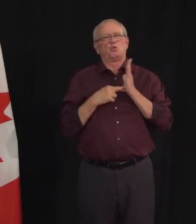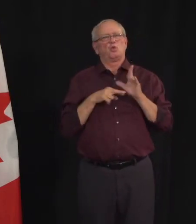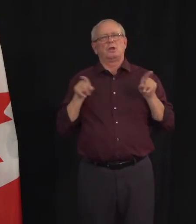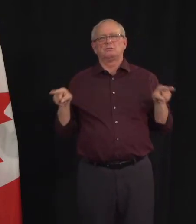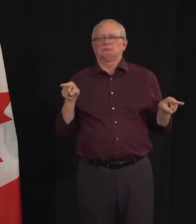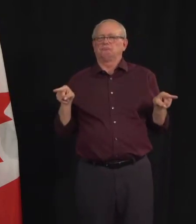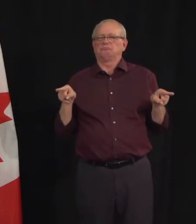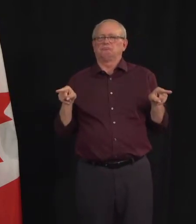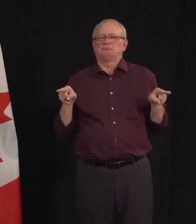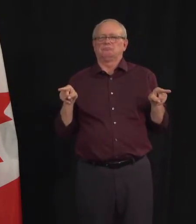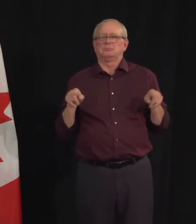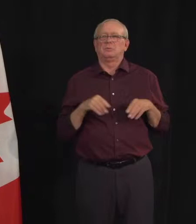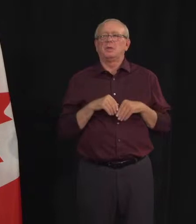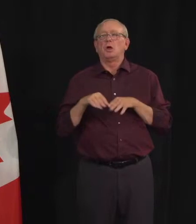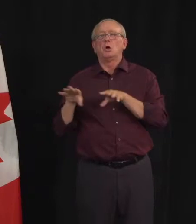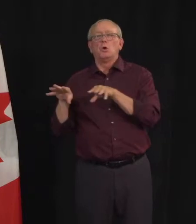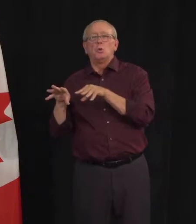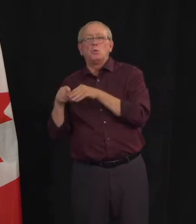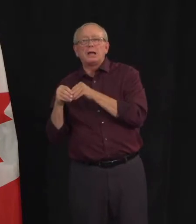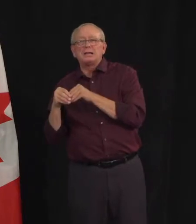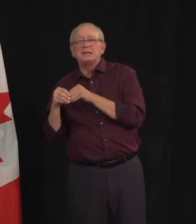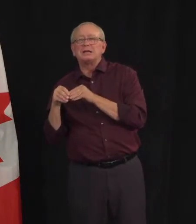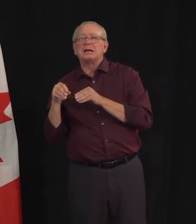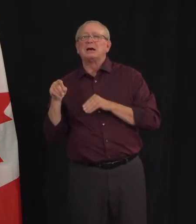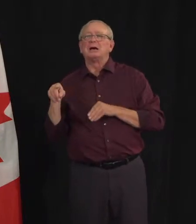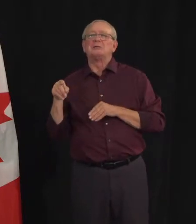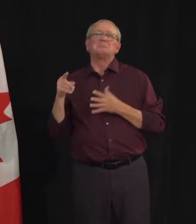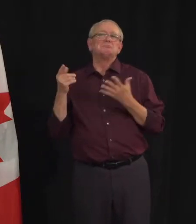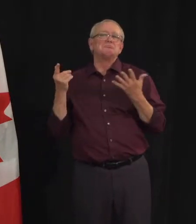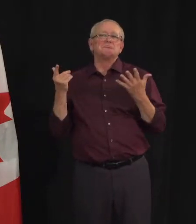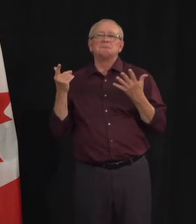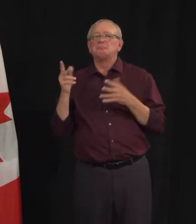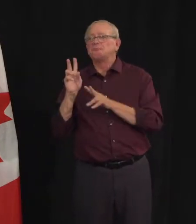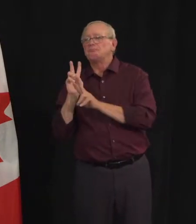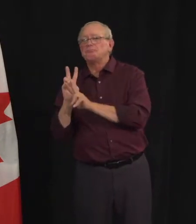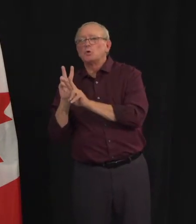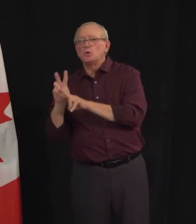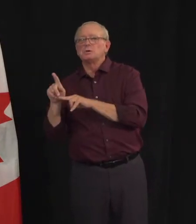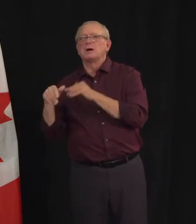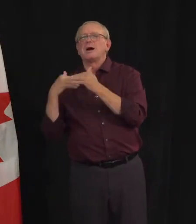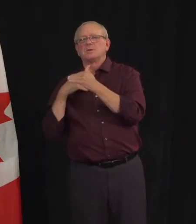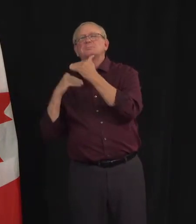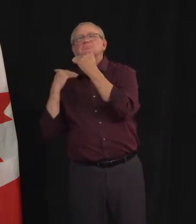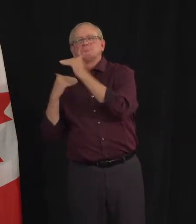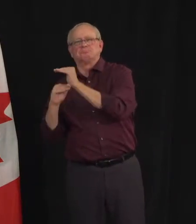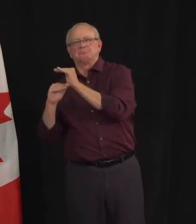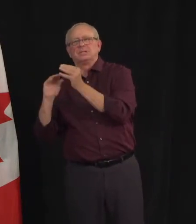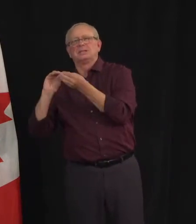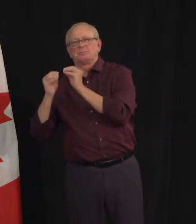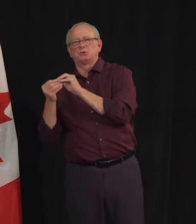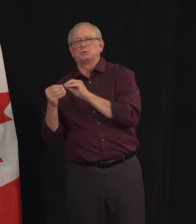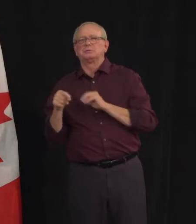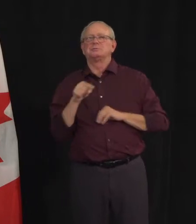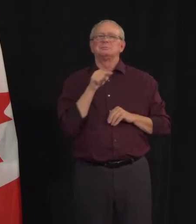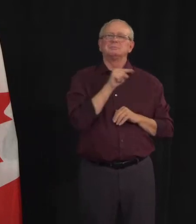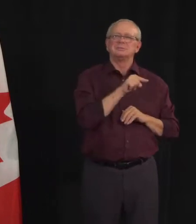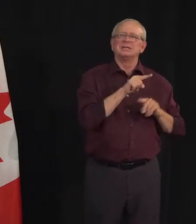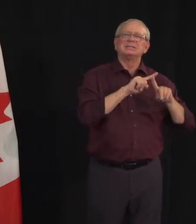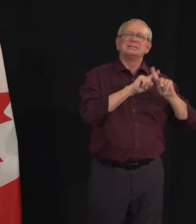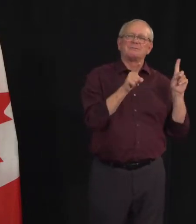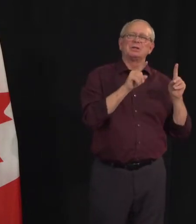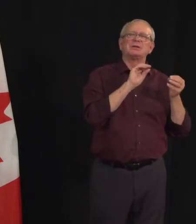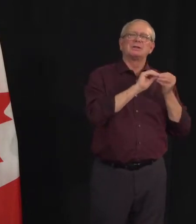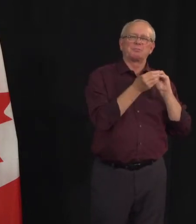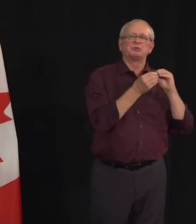maximums for weddings and funerals and the maximum for religious services. The question about the exact protocols that were followed,